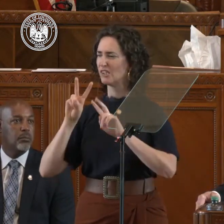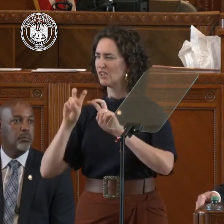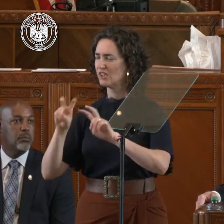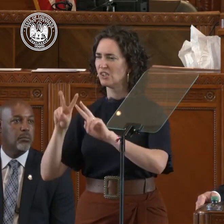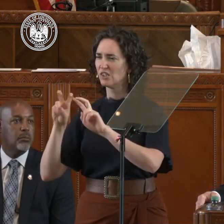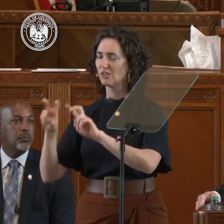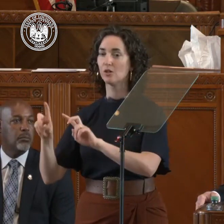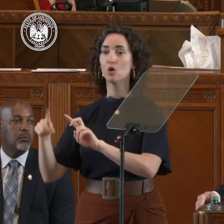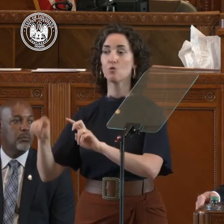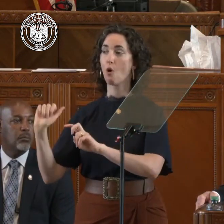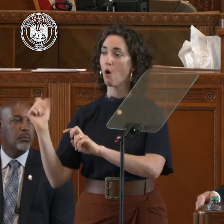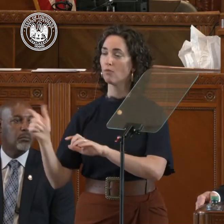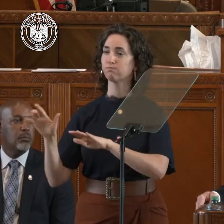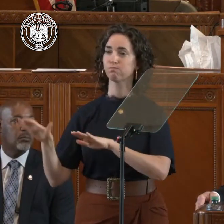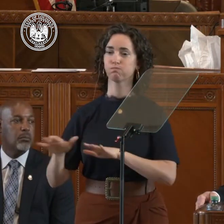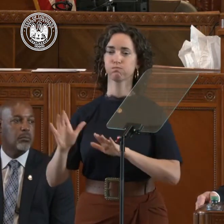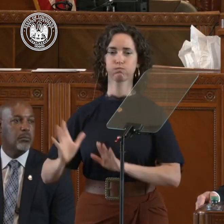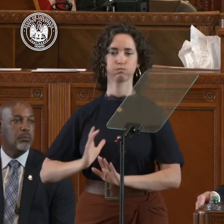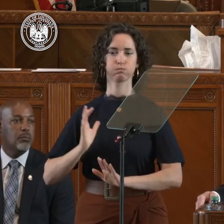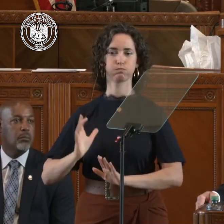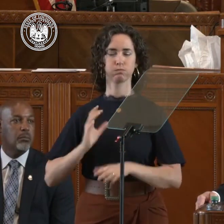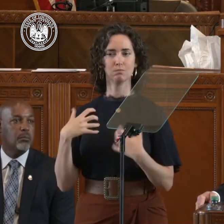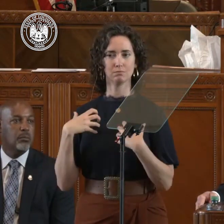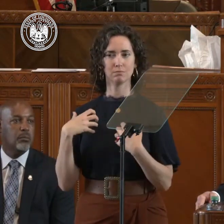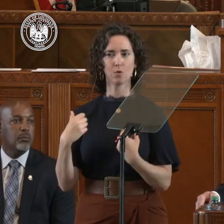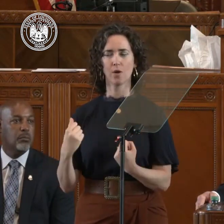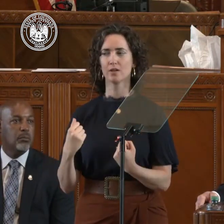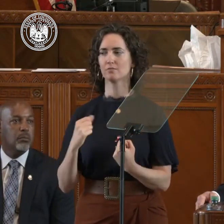with so much grace and courage.